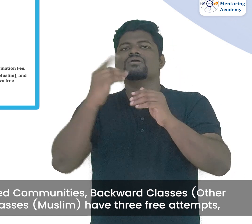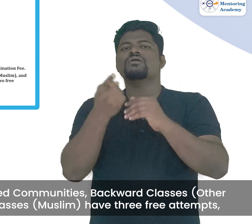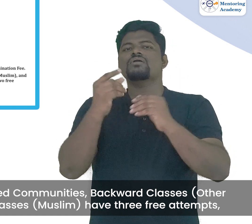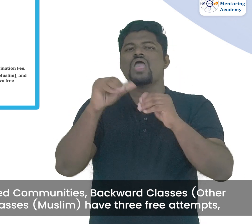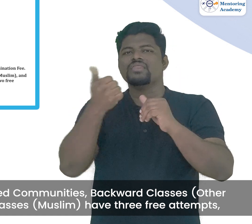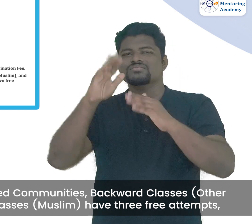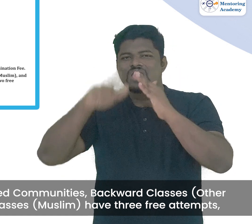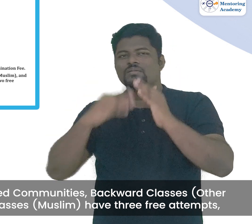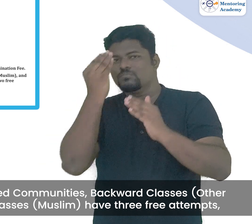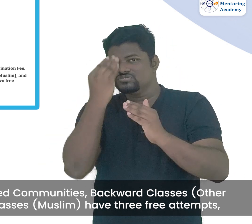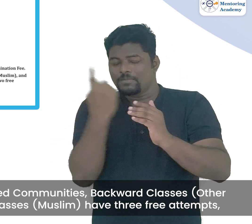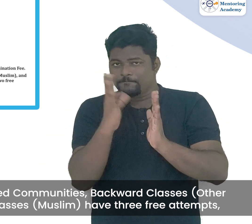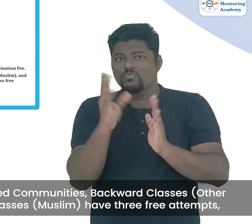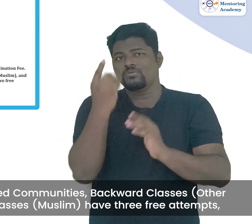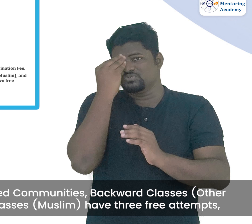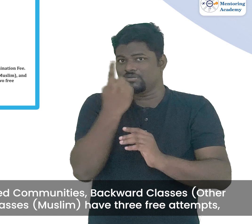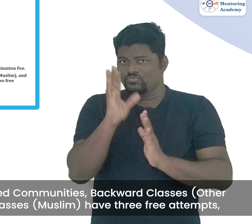classes, Muslim, have 3 free attempts.